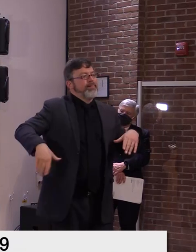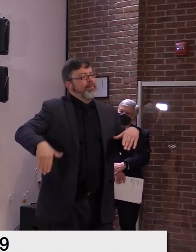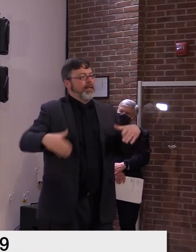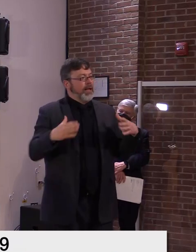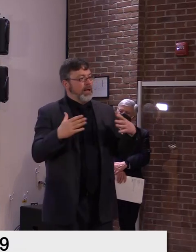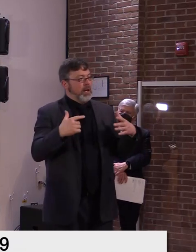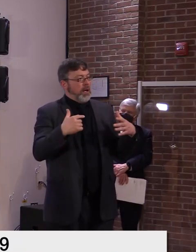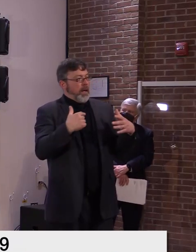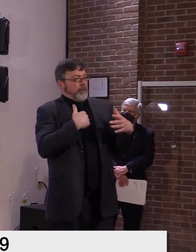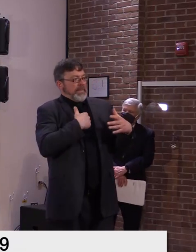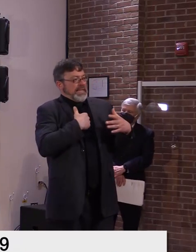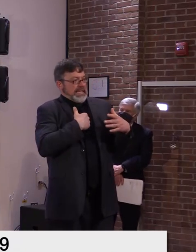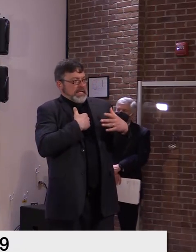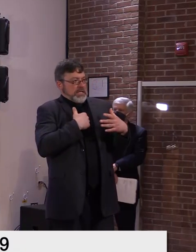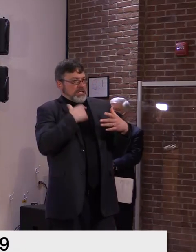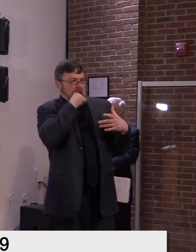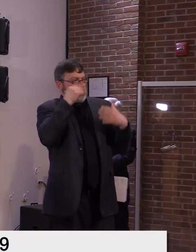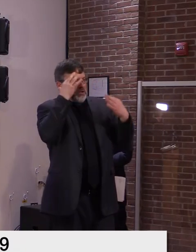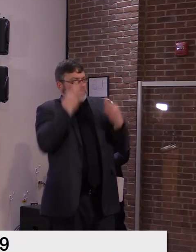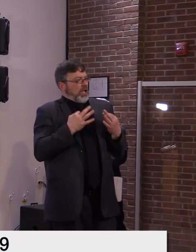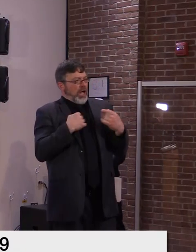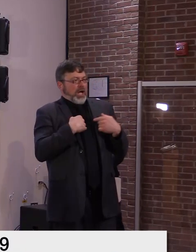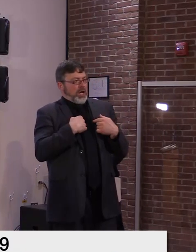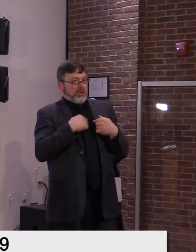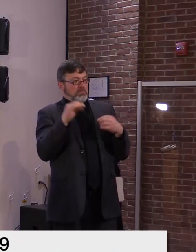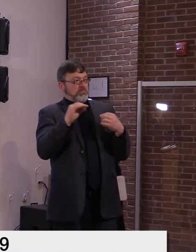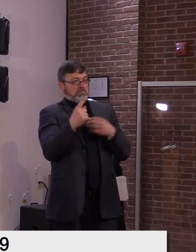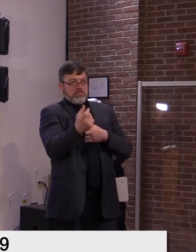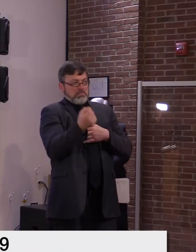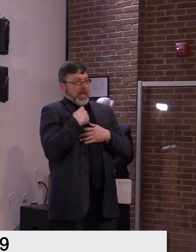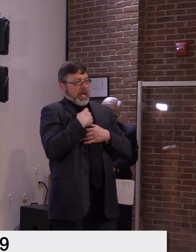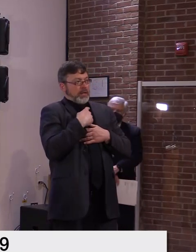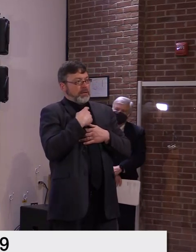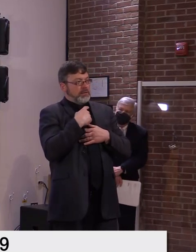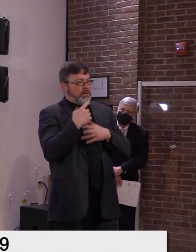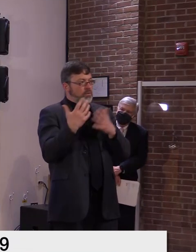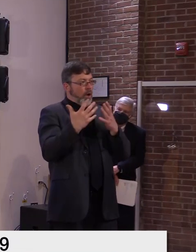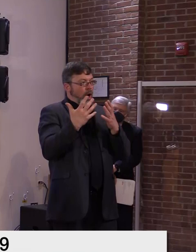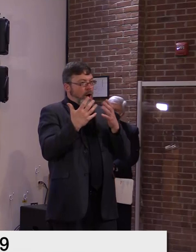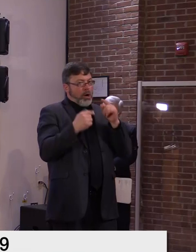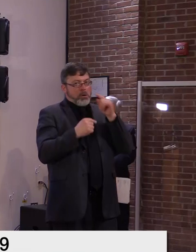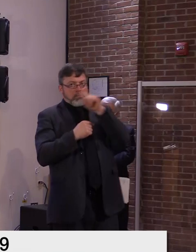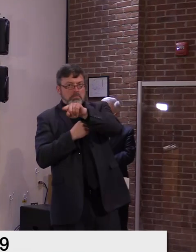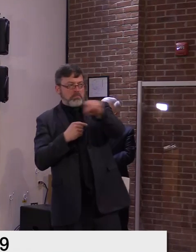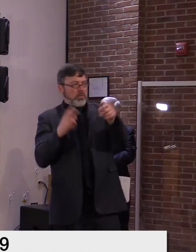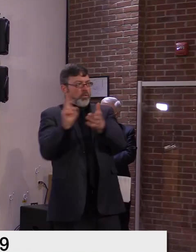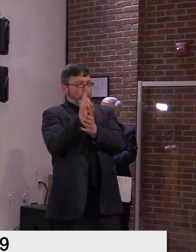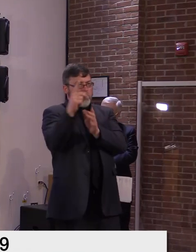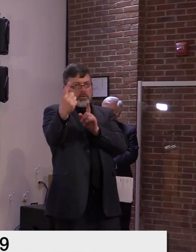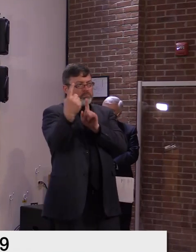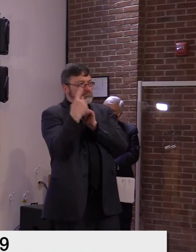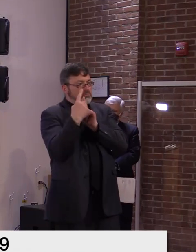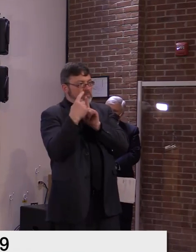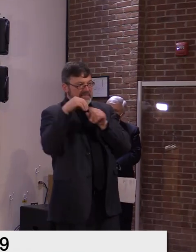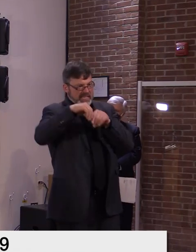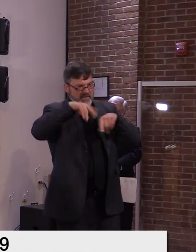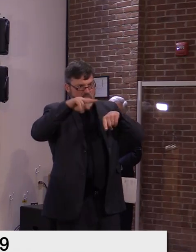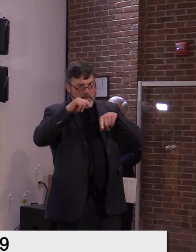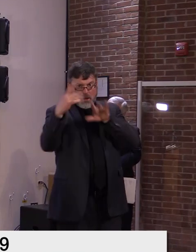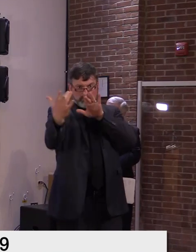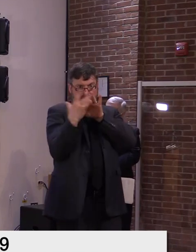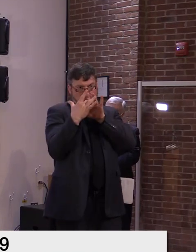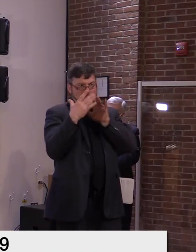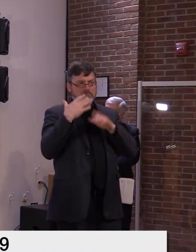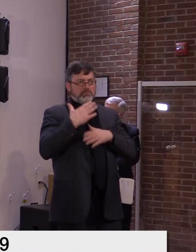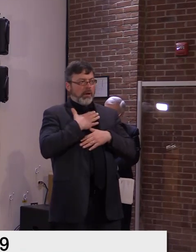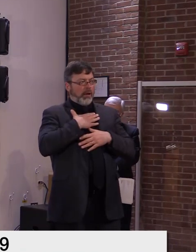specifically from any of the universities and colleges in Vermont that I know of. But maybe Dr. Levine